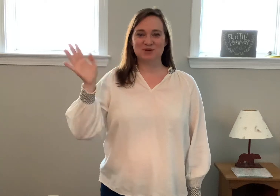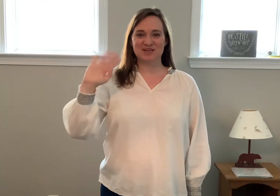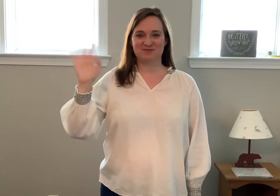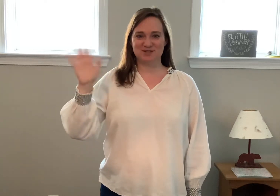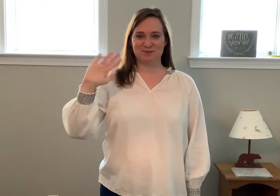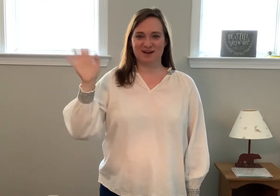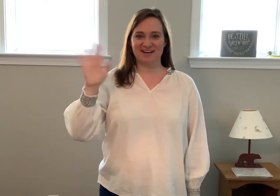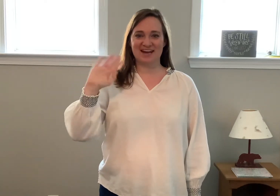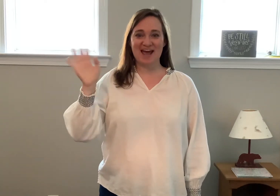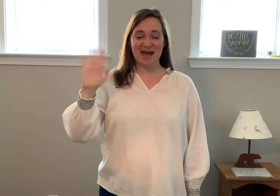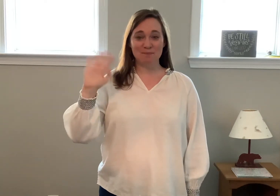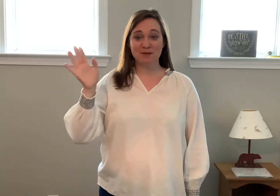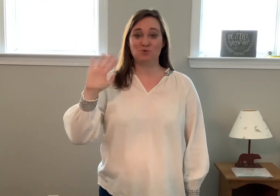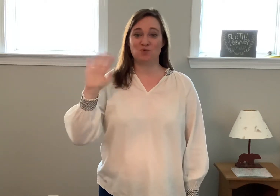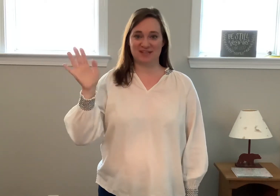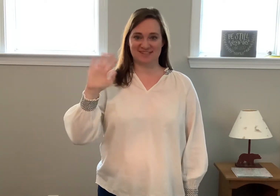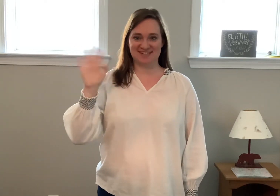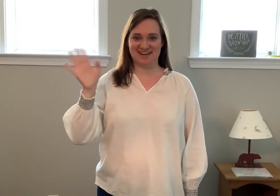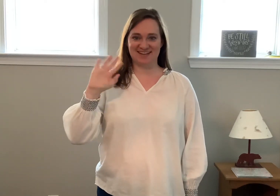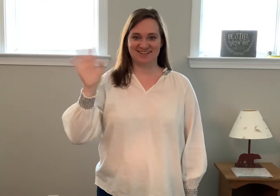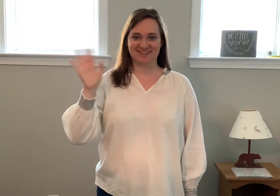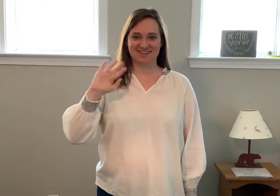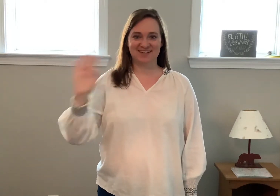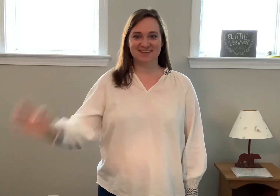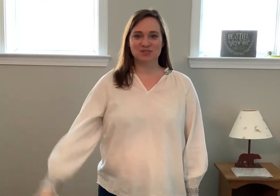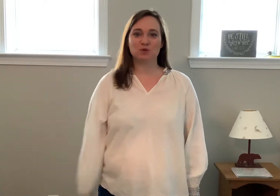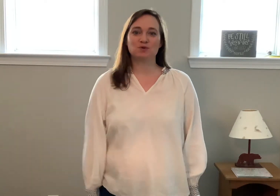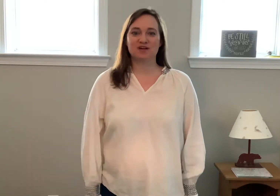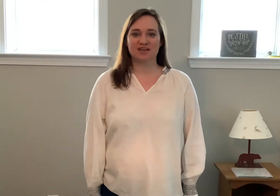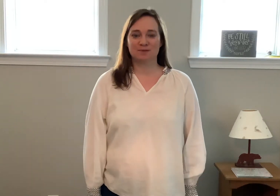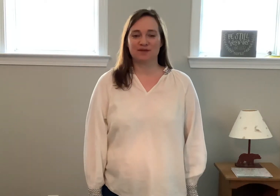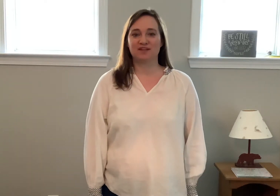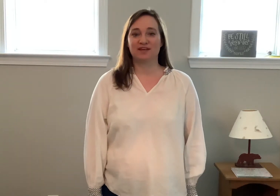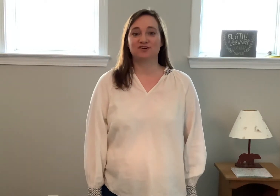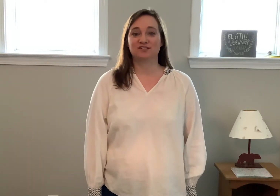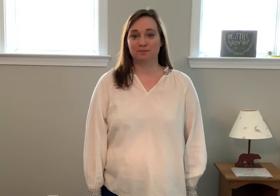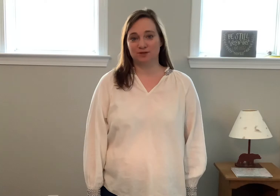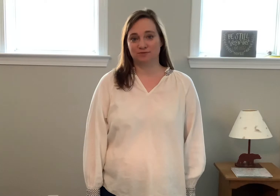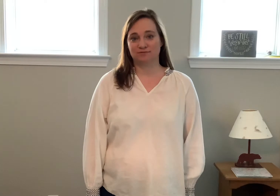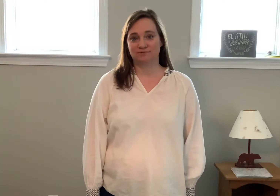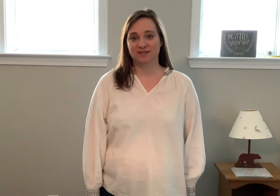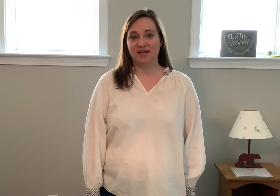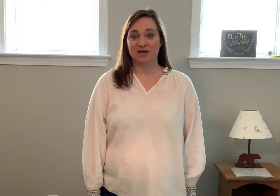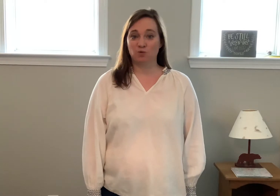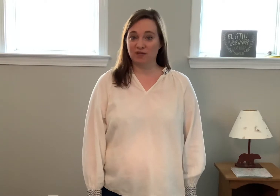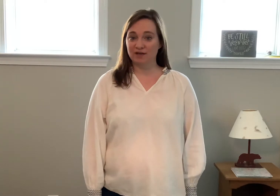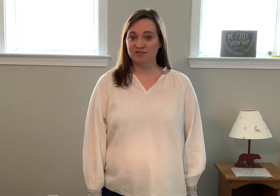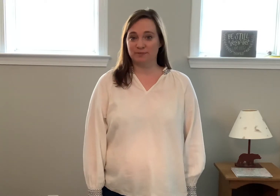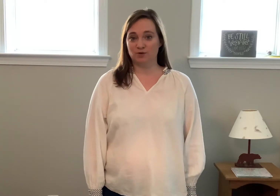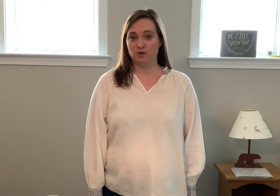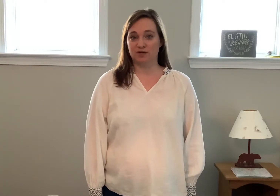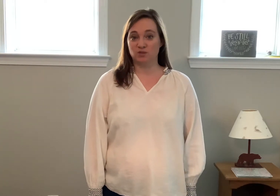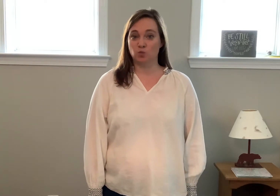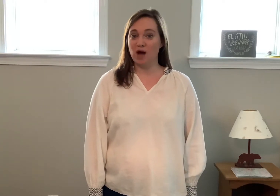morning, Fish Pond, and happy Wednesday. This week we're talking about the letter W, and one letter W word is